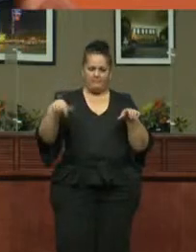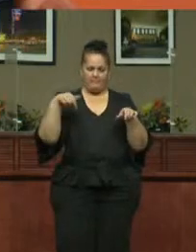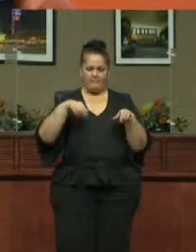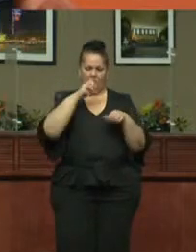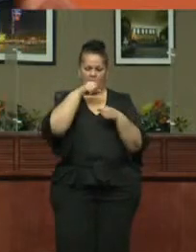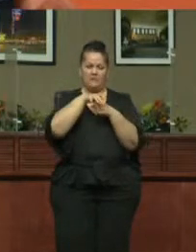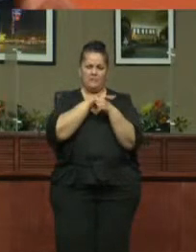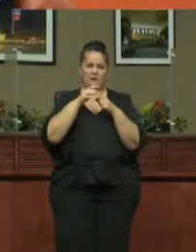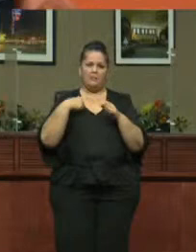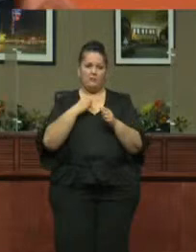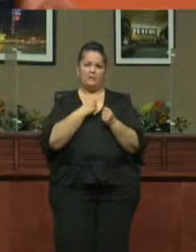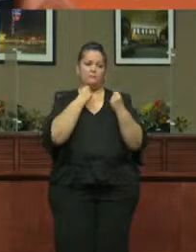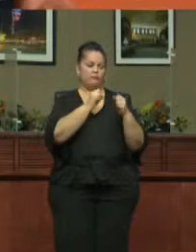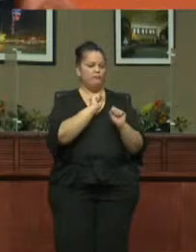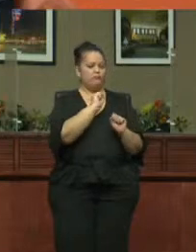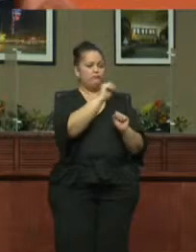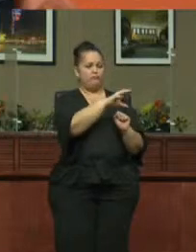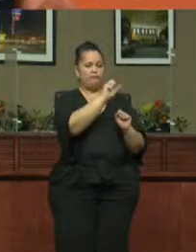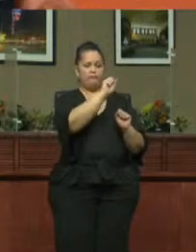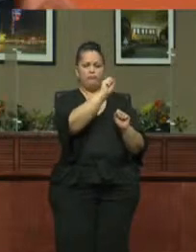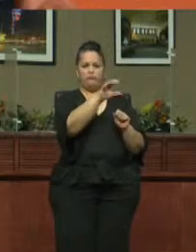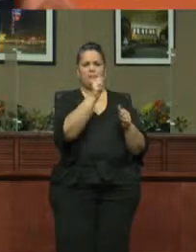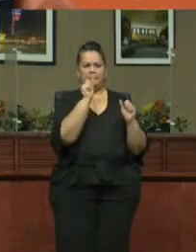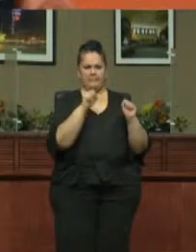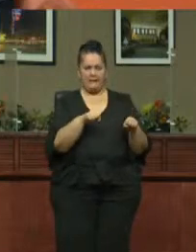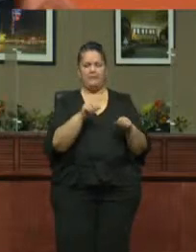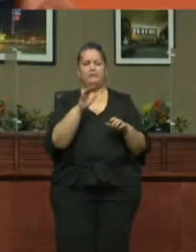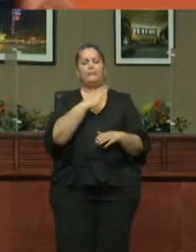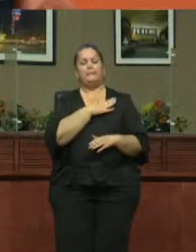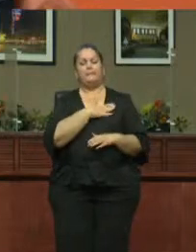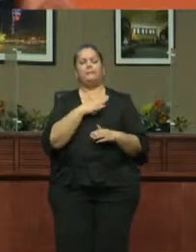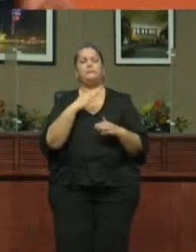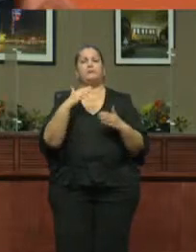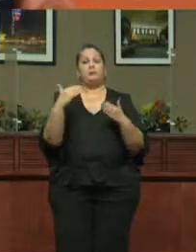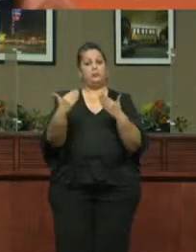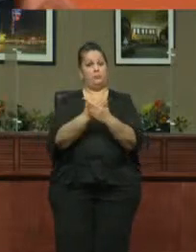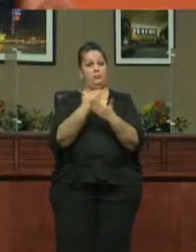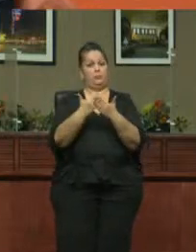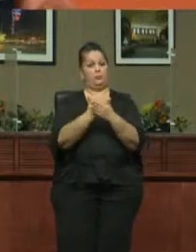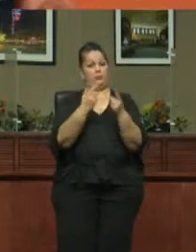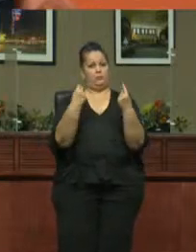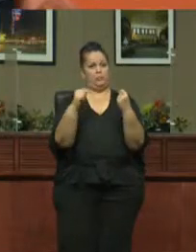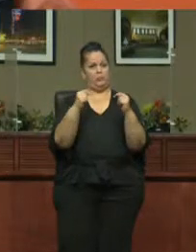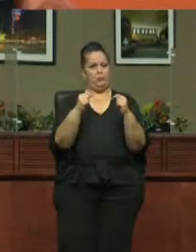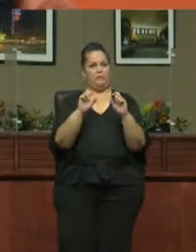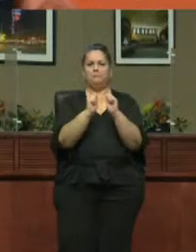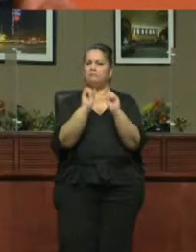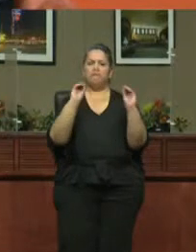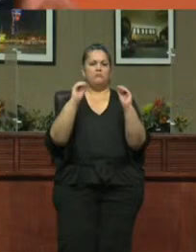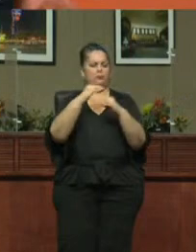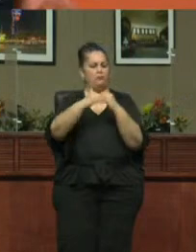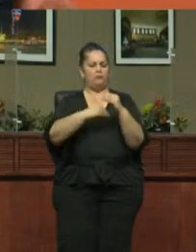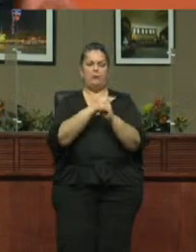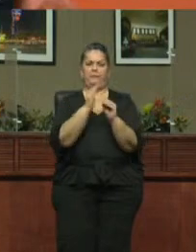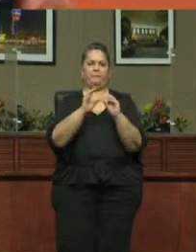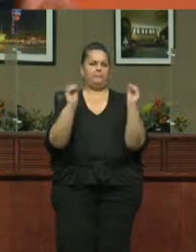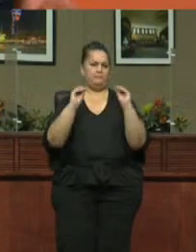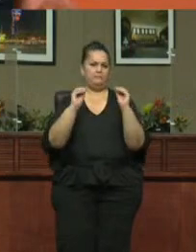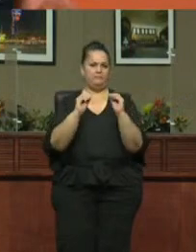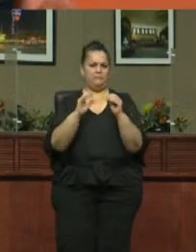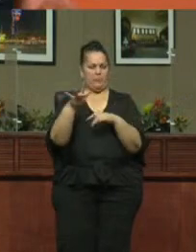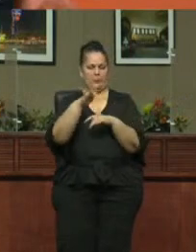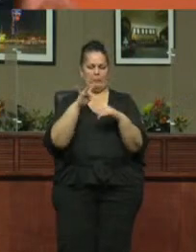We ask that you donate a new unwrapped gift through December the 14th.